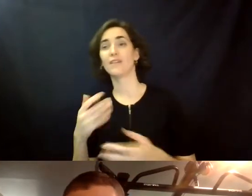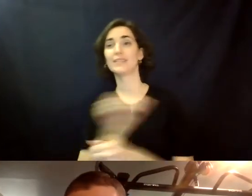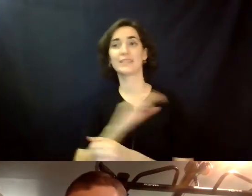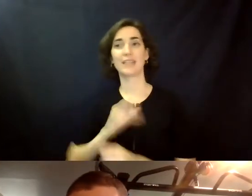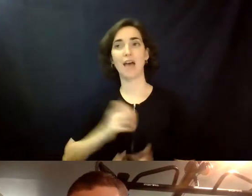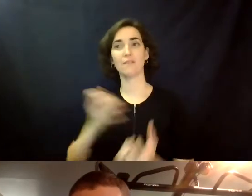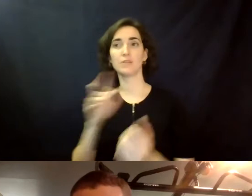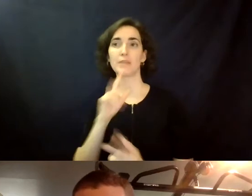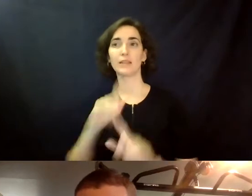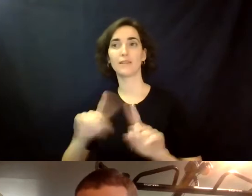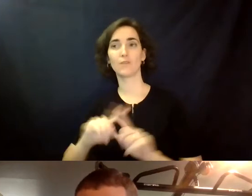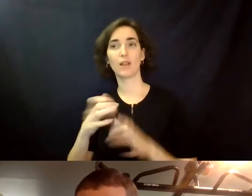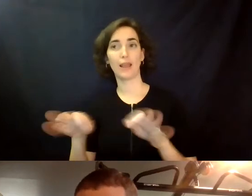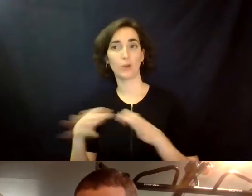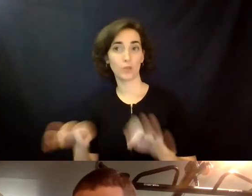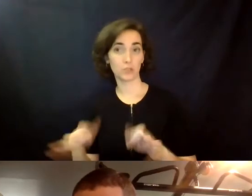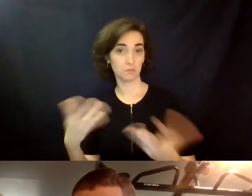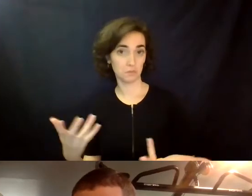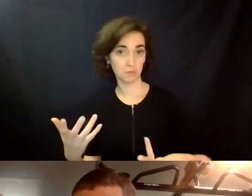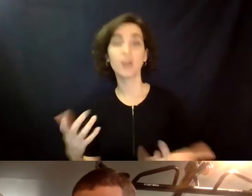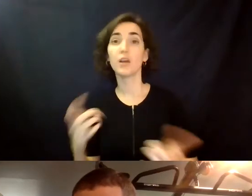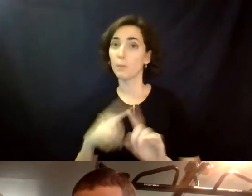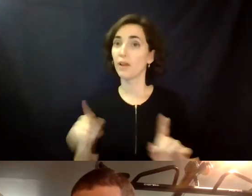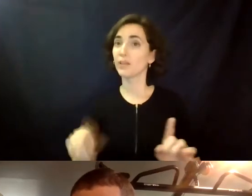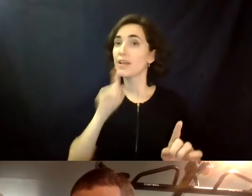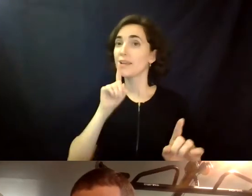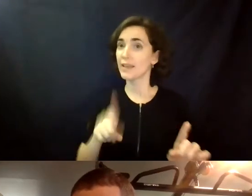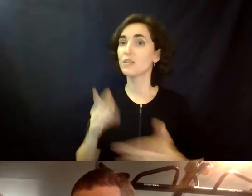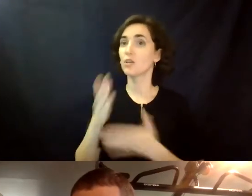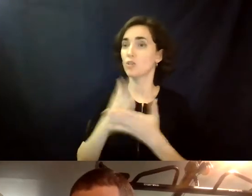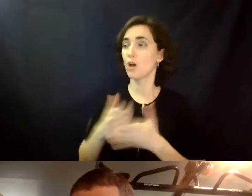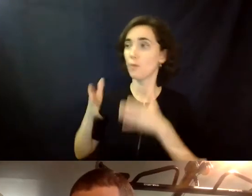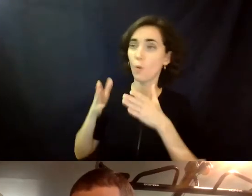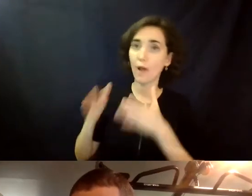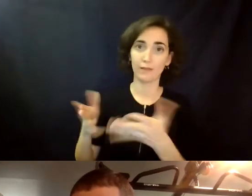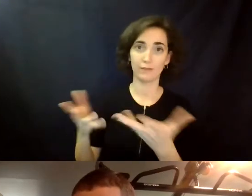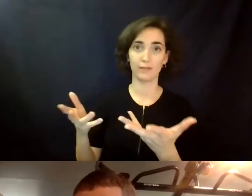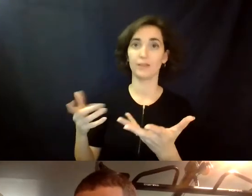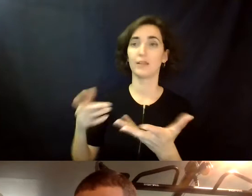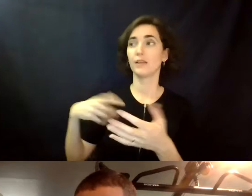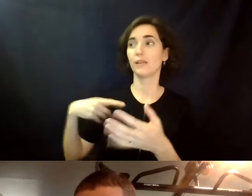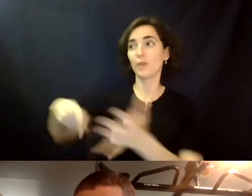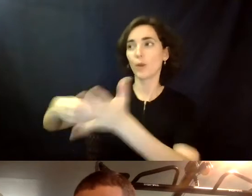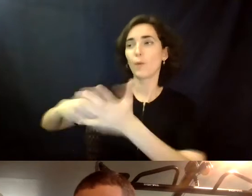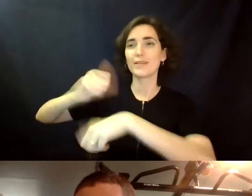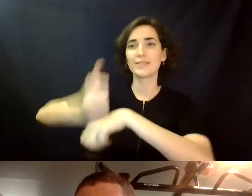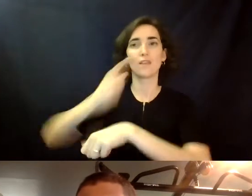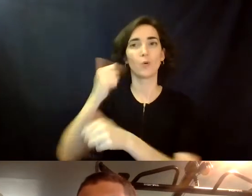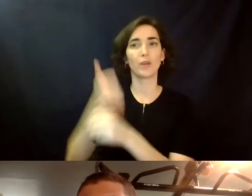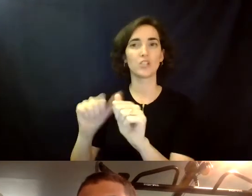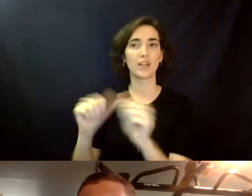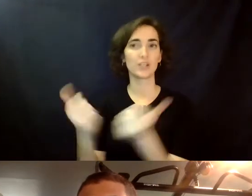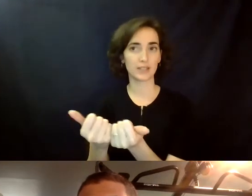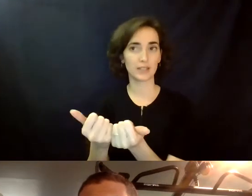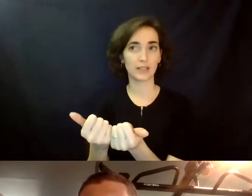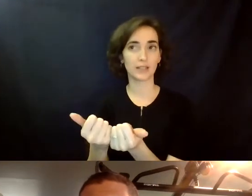hand. But again, there is some mechanism that is required in place for each agency that at